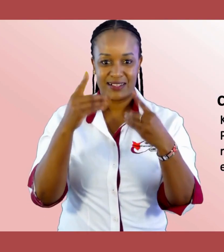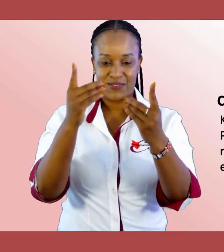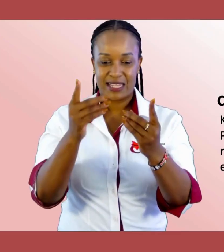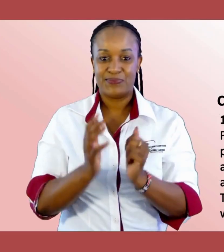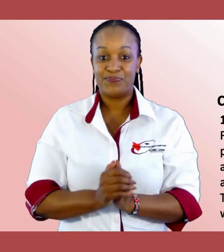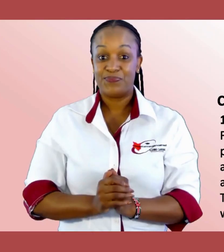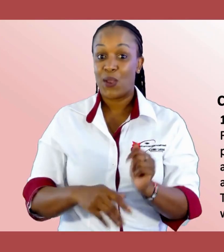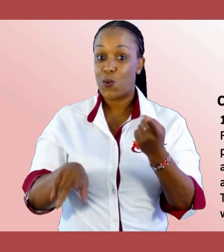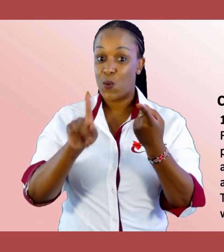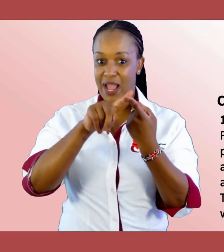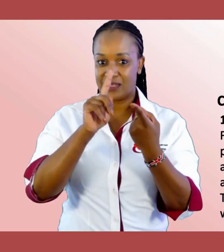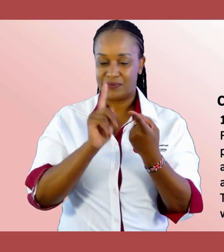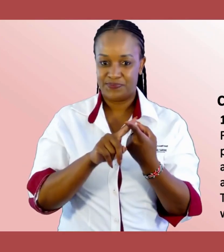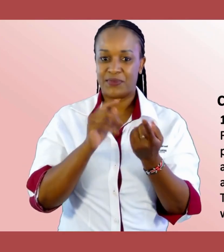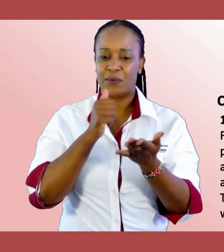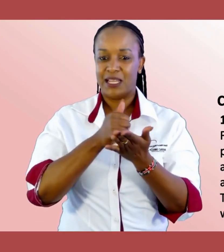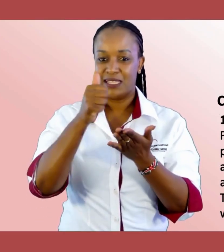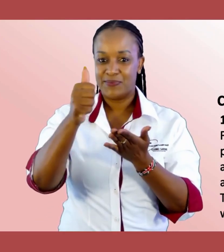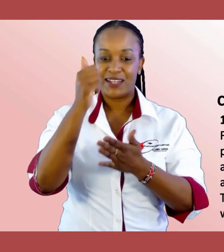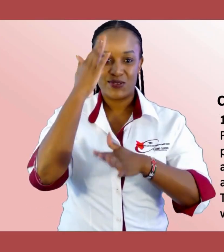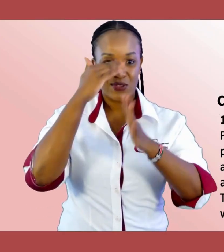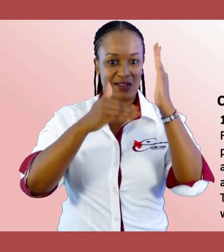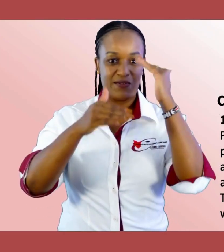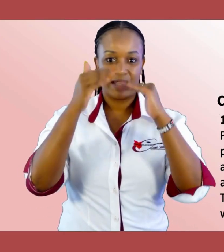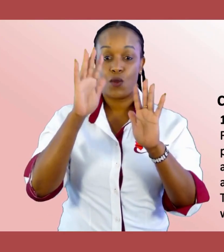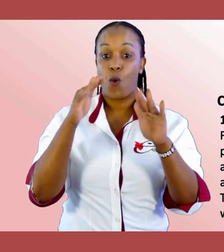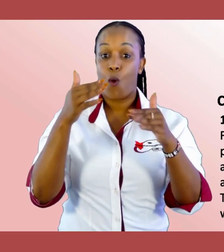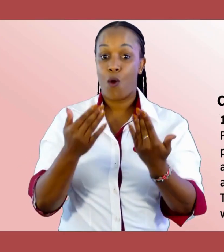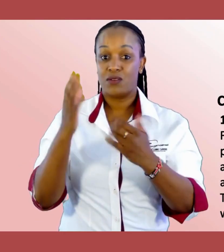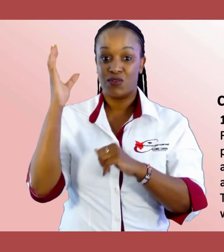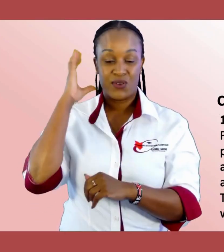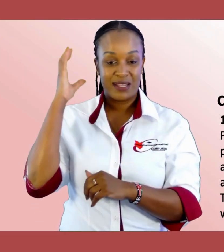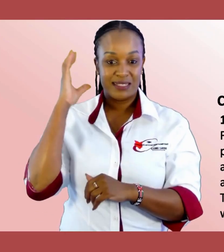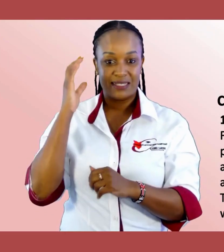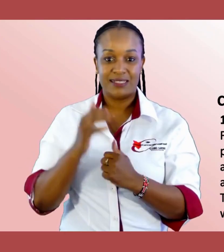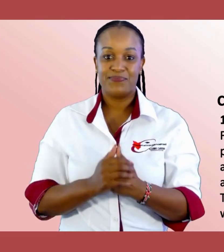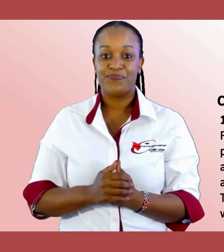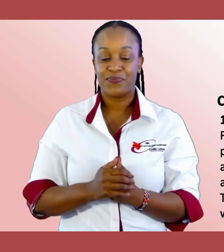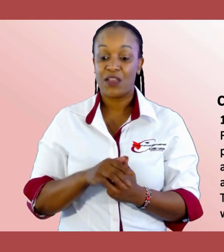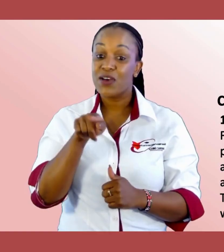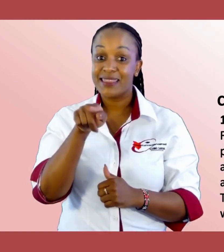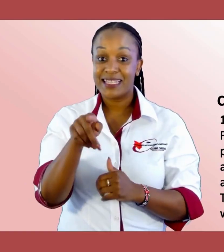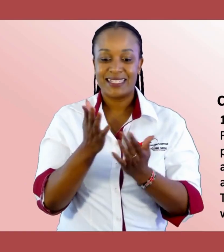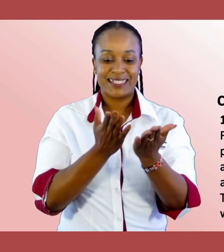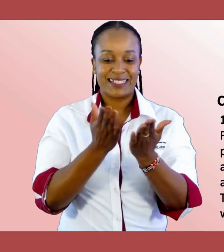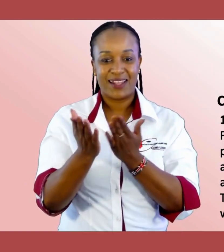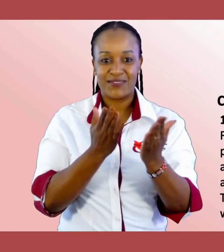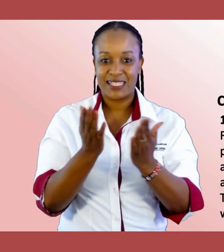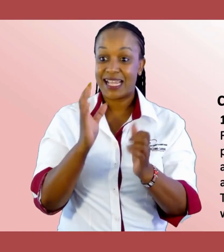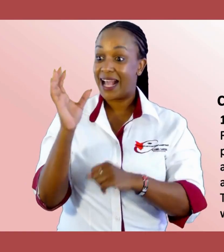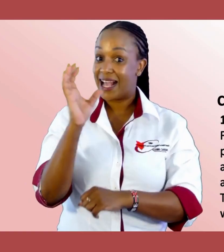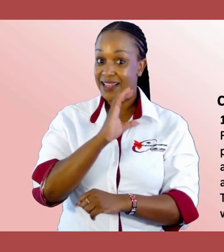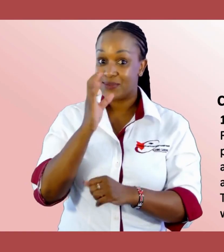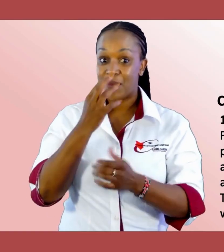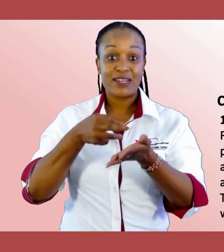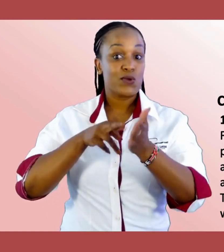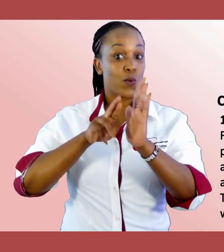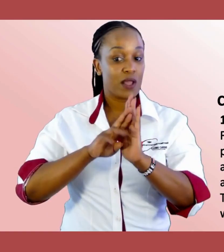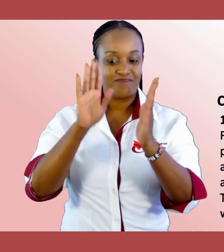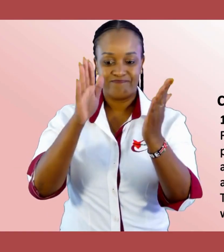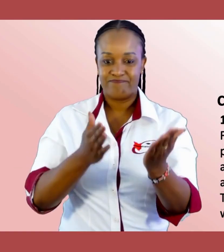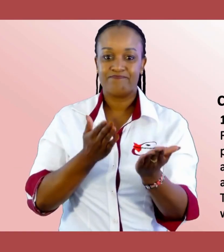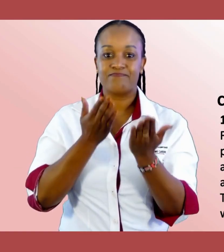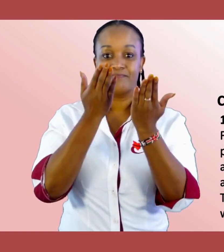delivery. 1. Placement to university or college. For this service, the customer is required